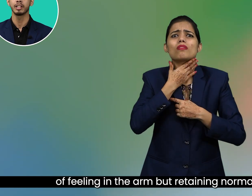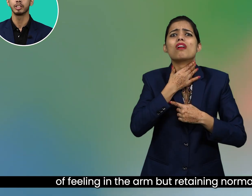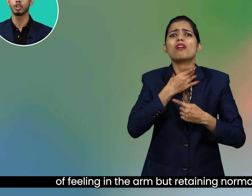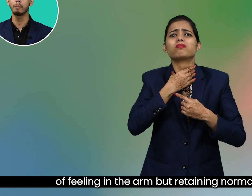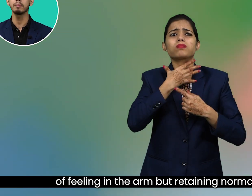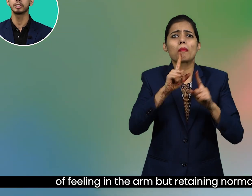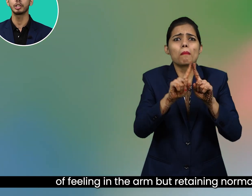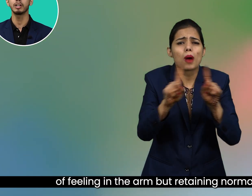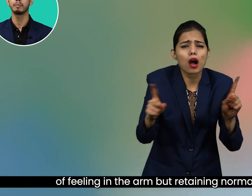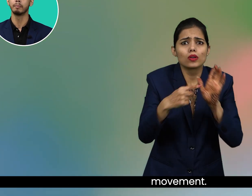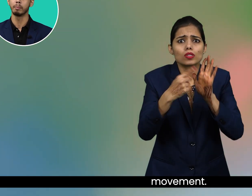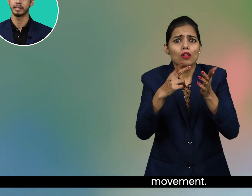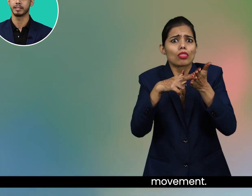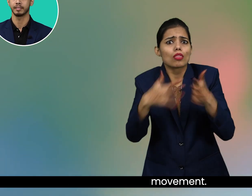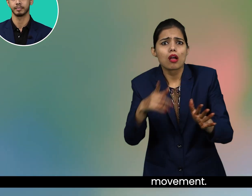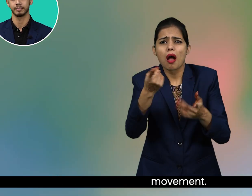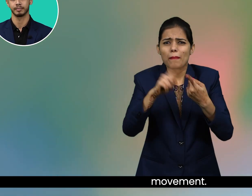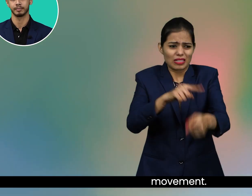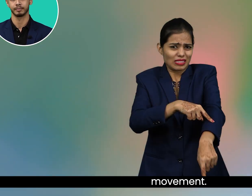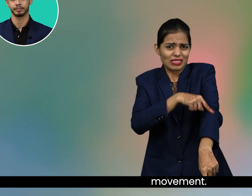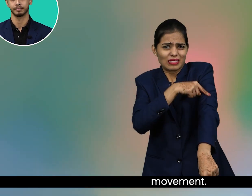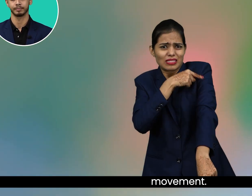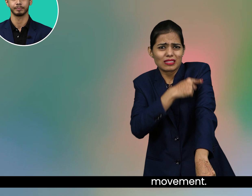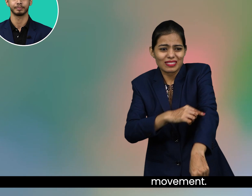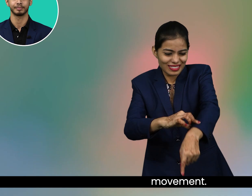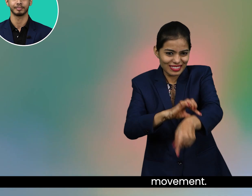retaining normal muscular movement.